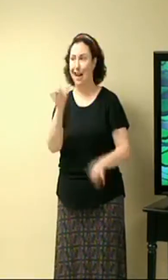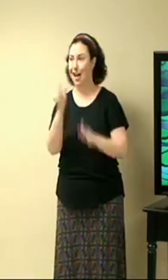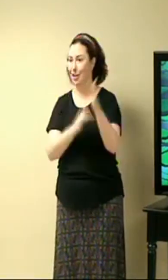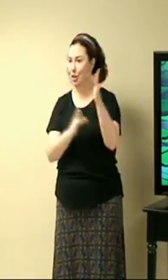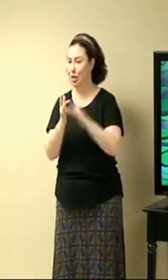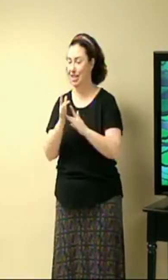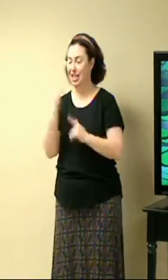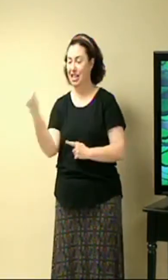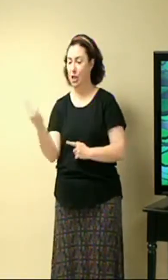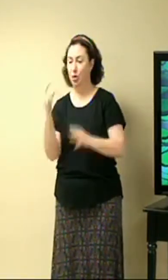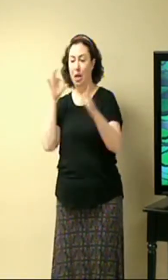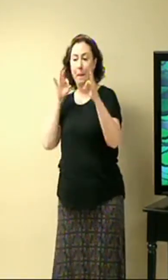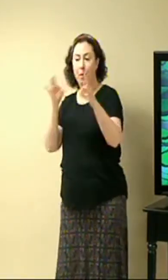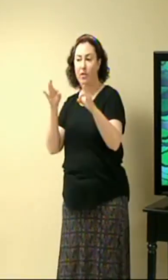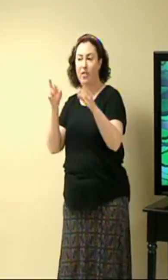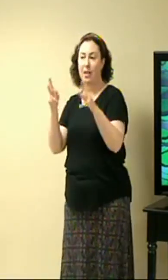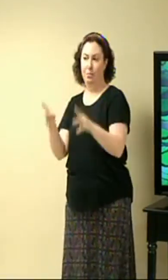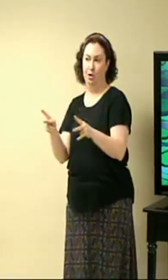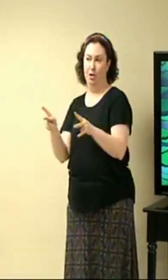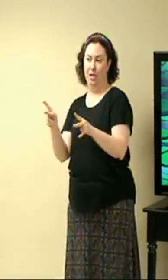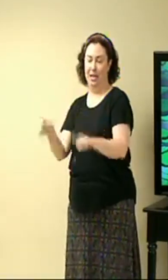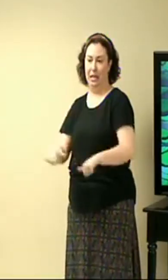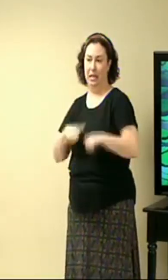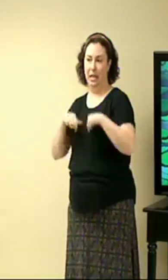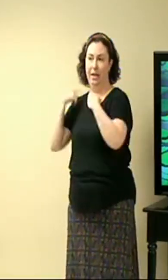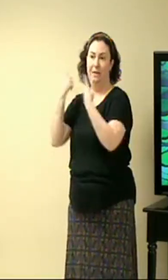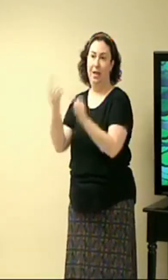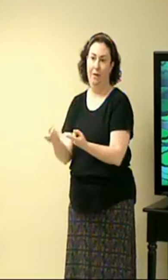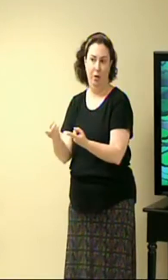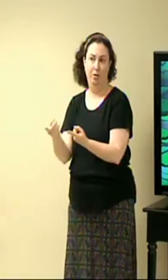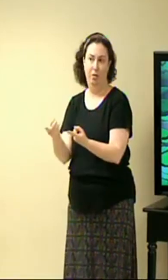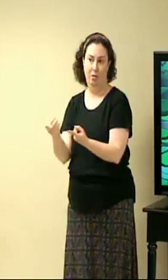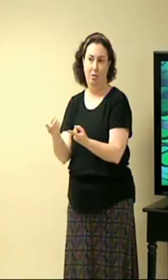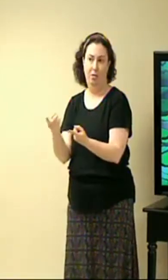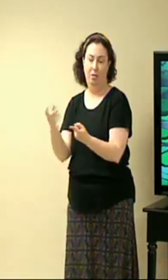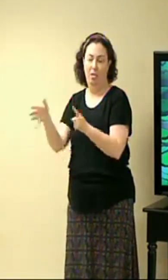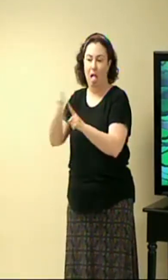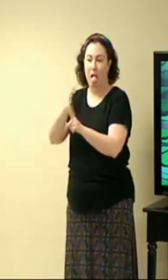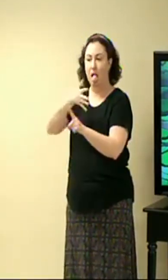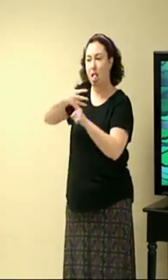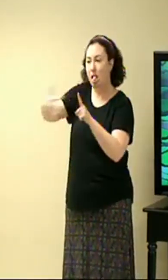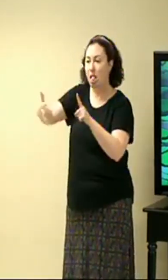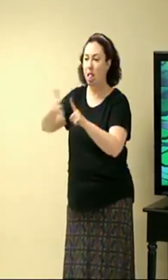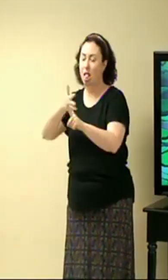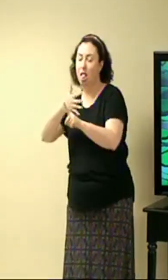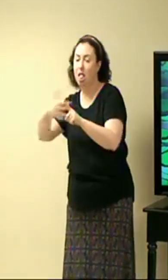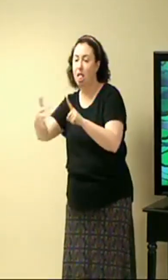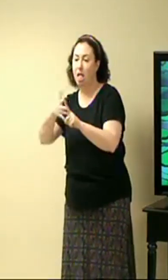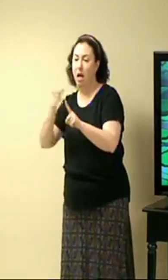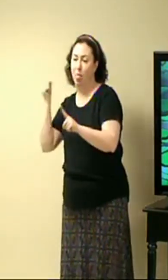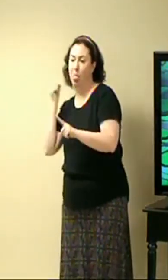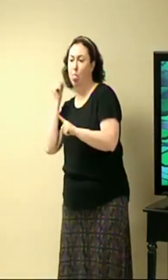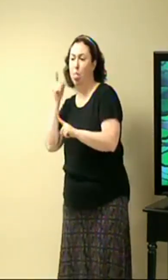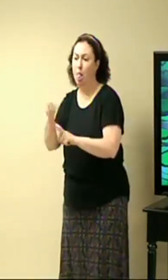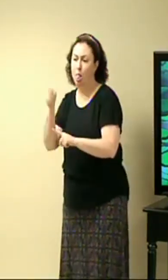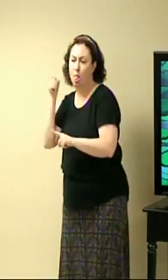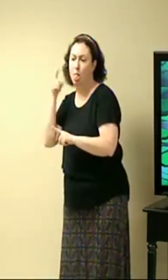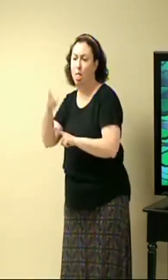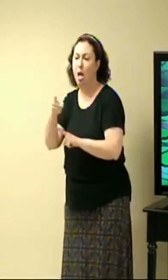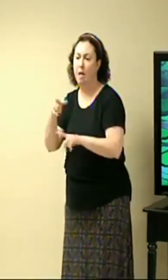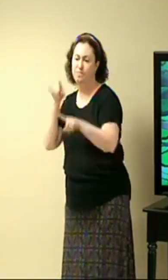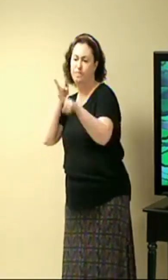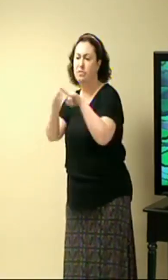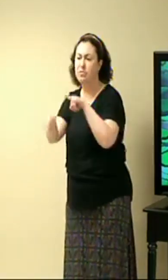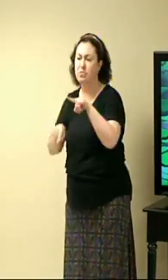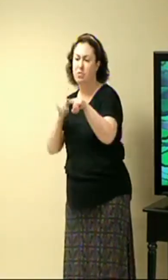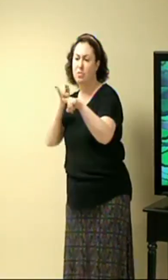ever lived had his beard plucked out of his face, was punched, was spat upon, was mocked, was led